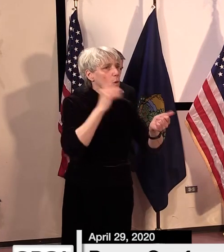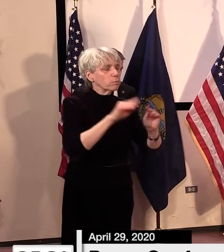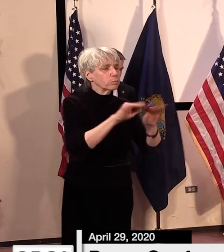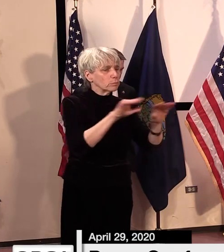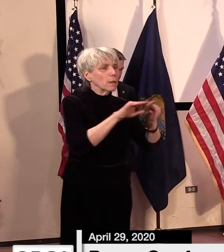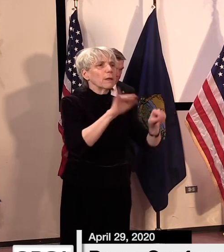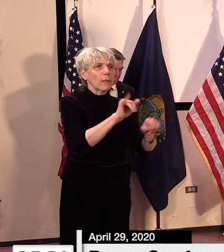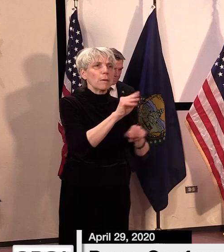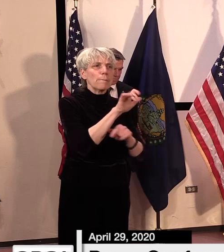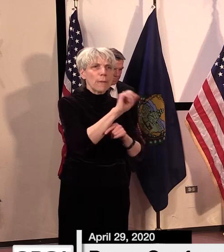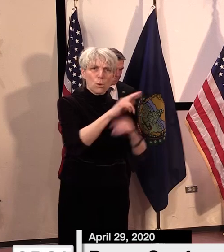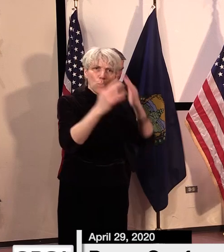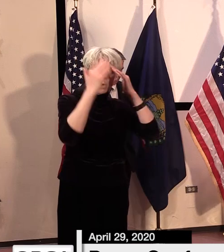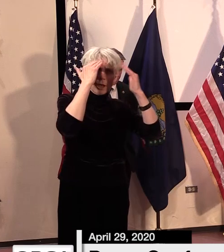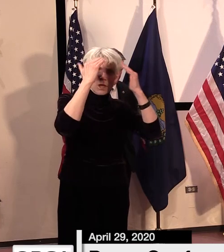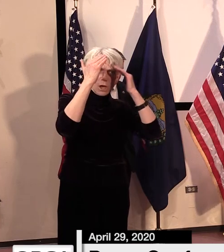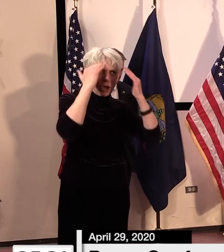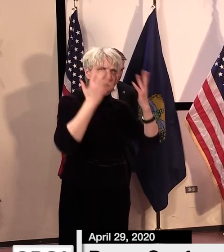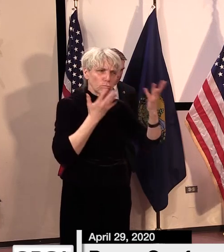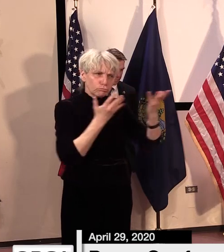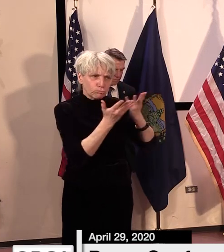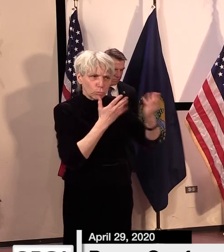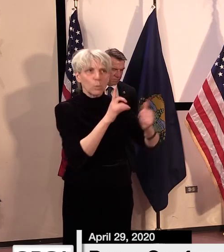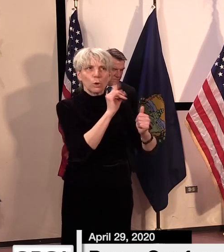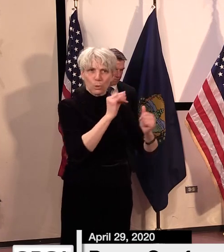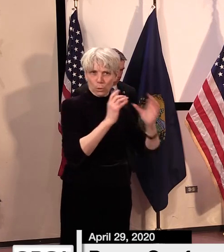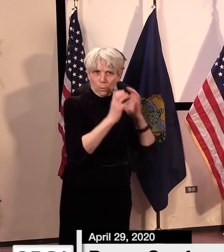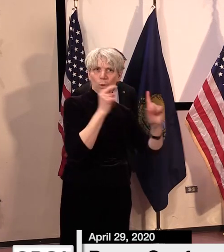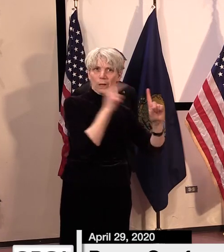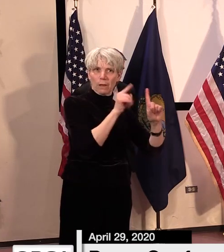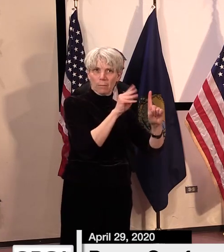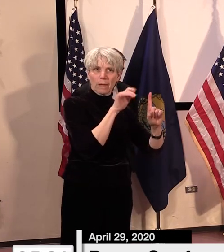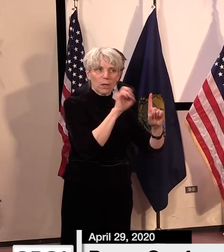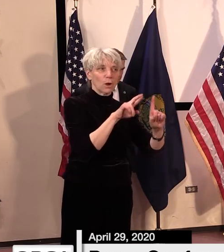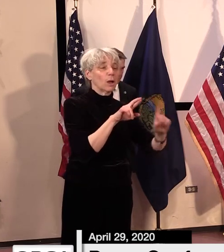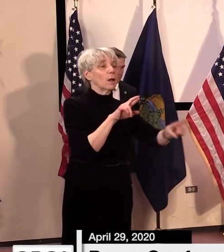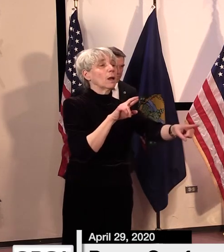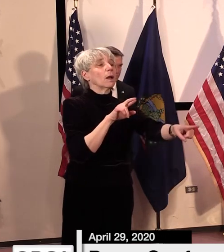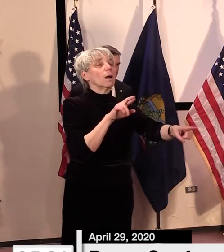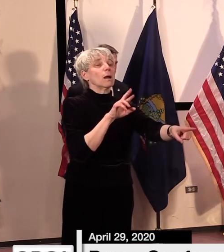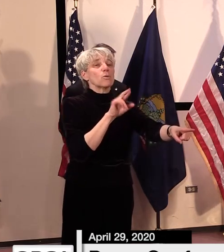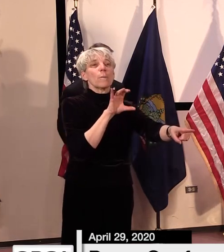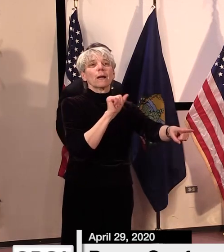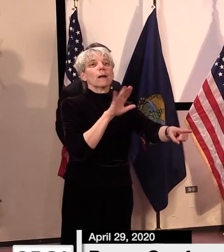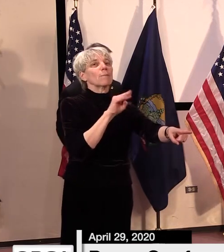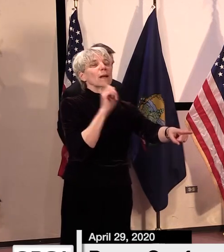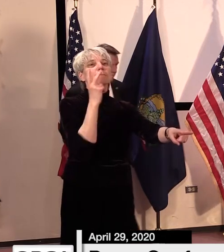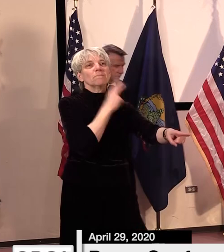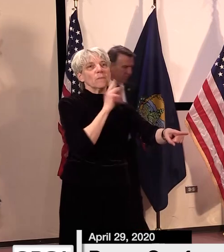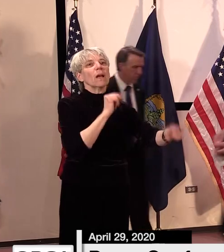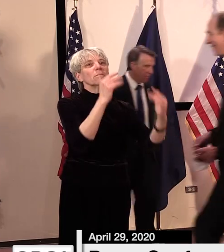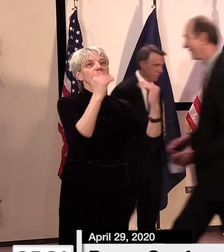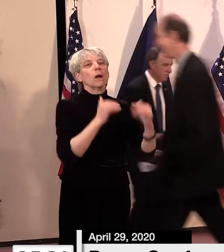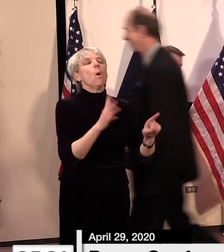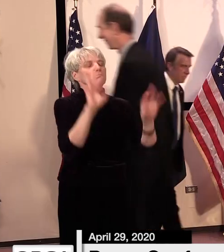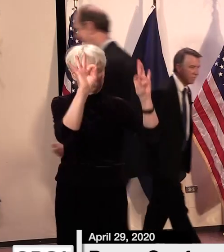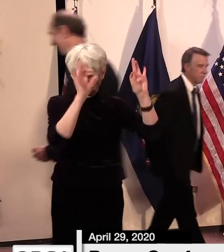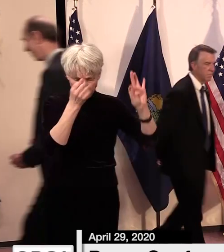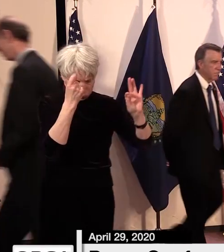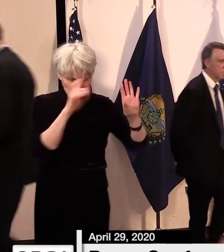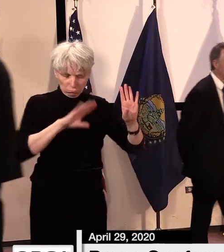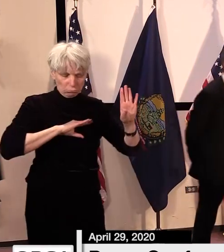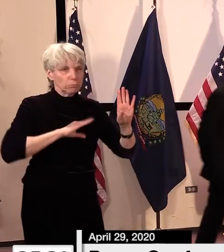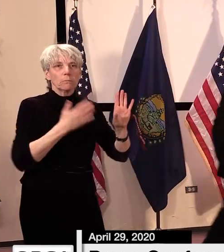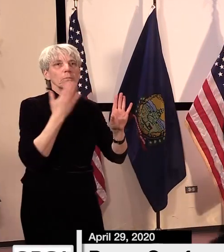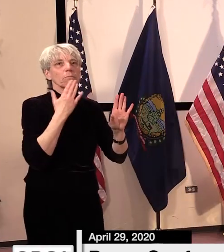on a number of occasions when those issues occur. Mike, we have to move on to the other callers. No, that's fine. Thank you very much. Appreciate